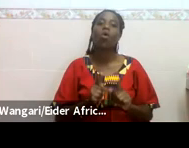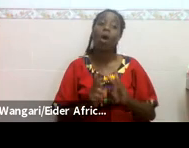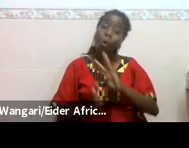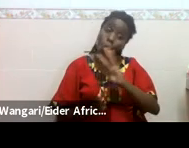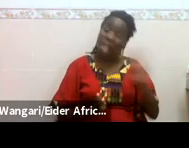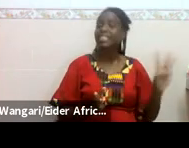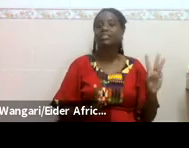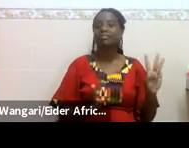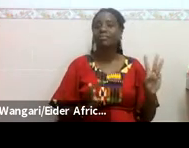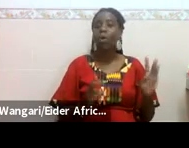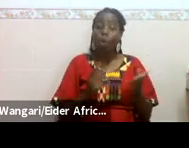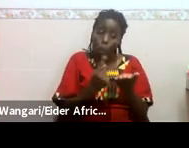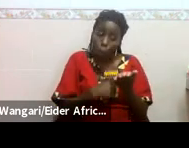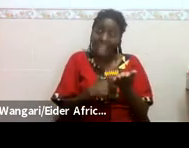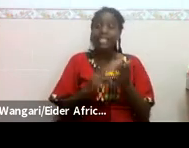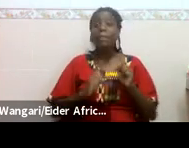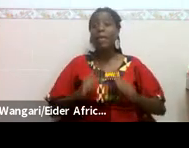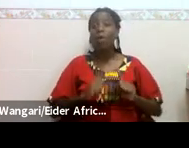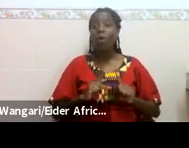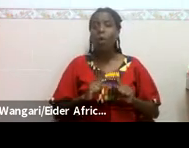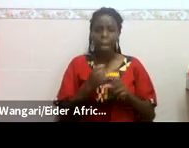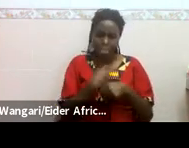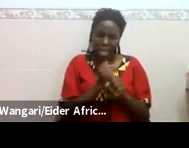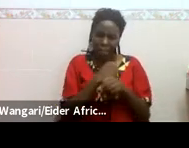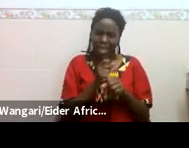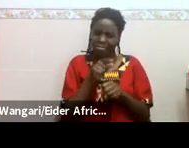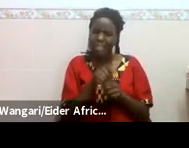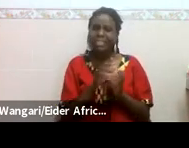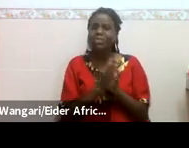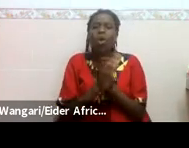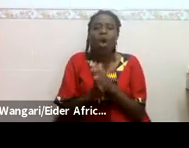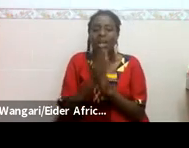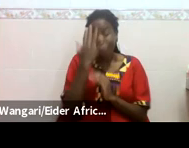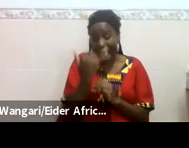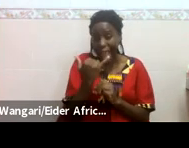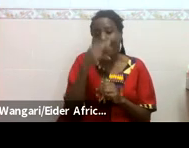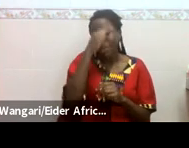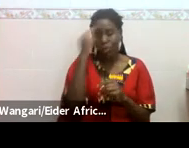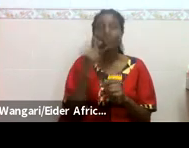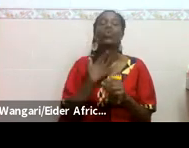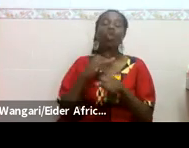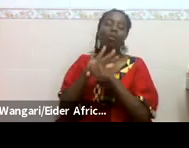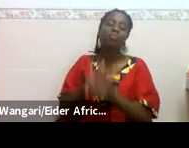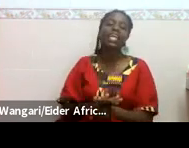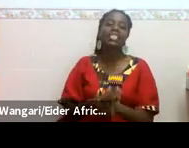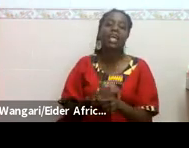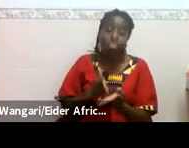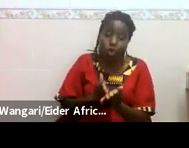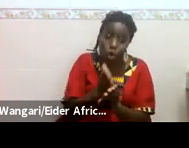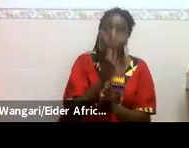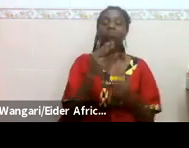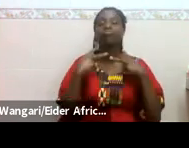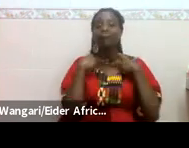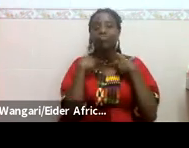was constructed for very specific reasons that were related to colonialism and that were related to, the grabbing of